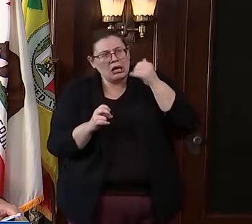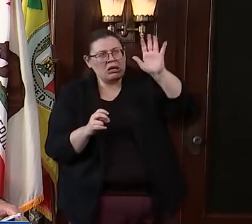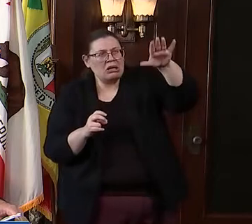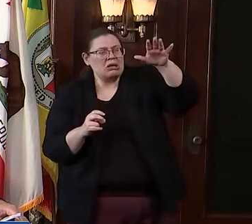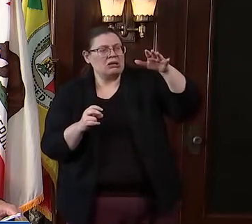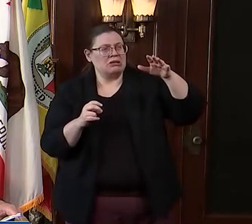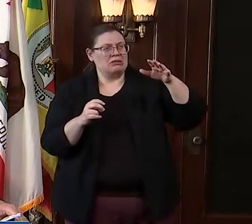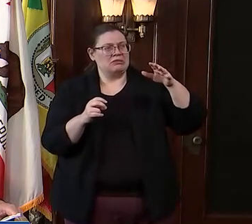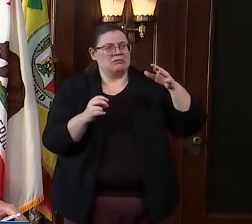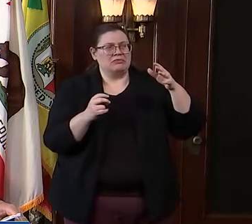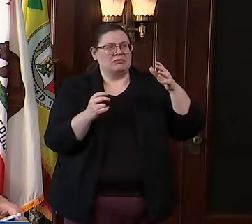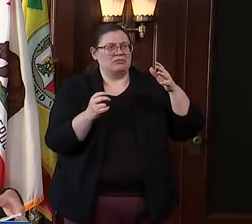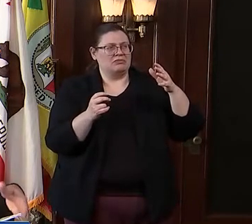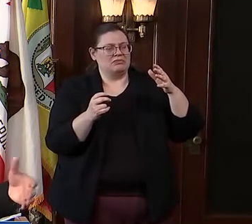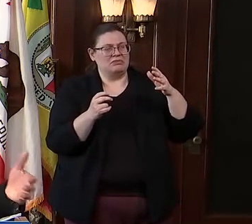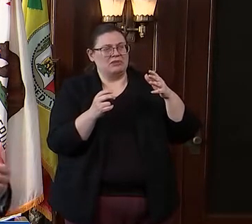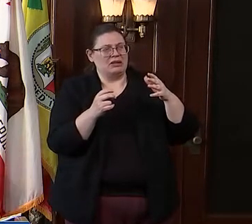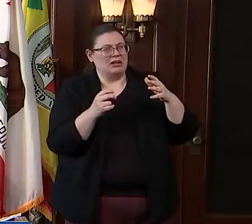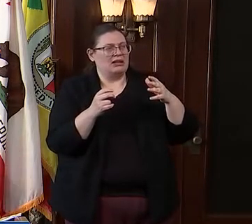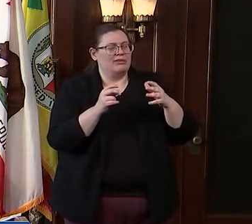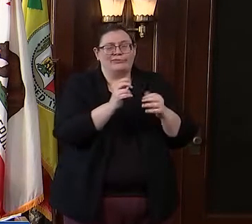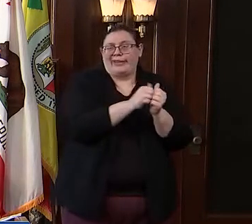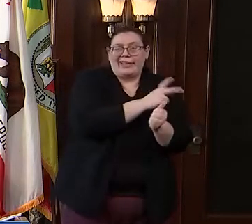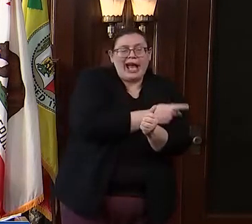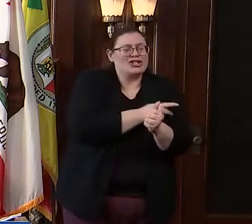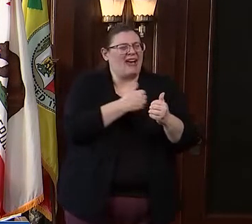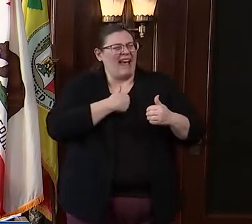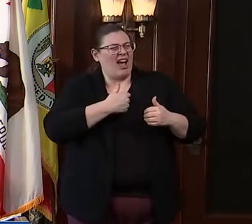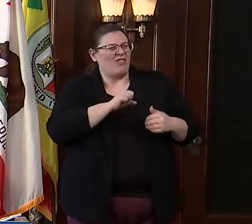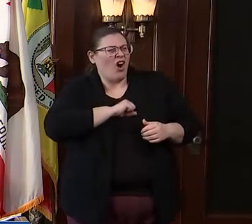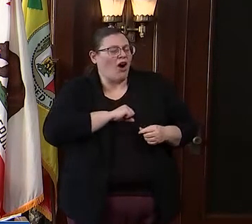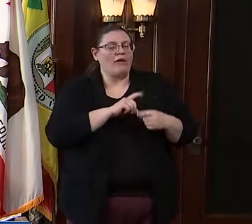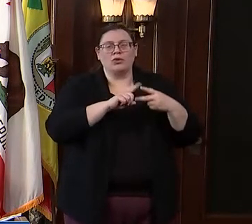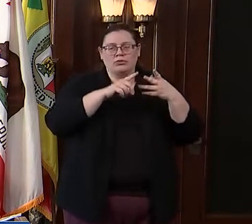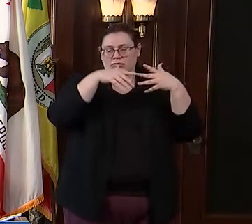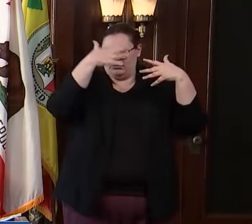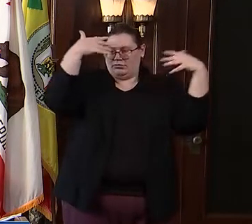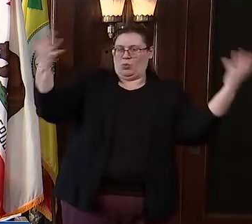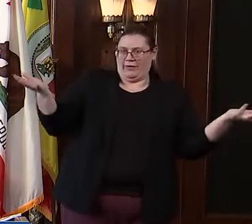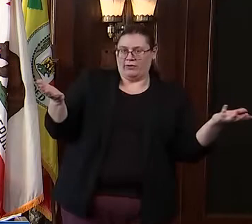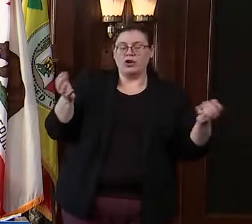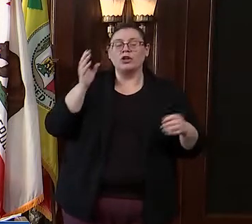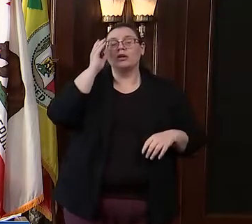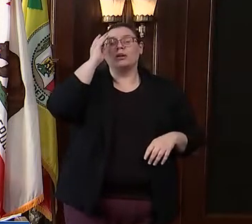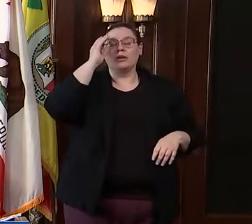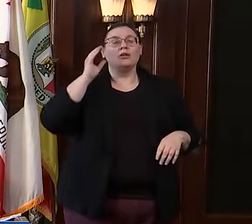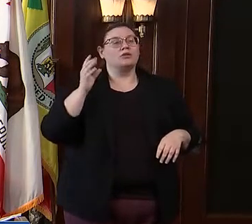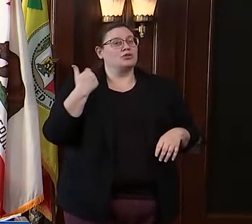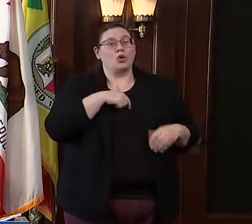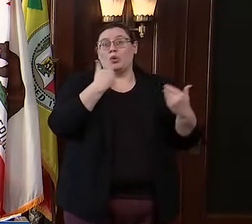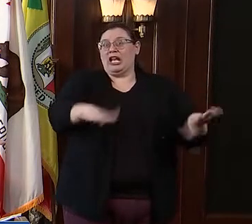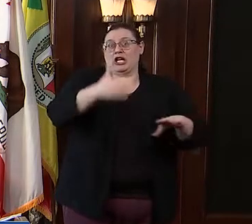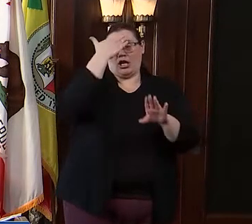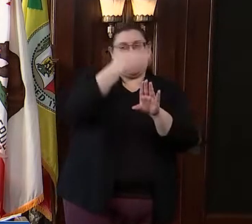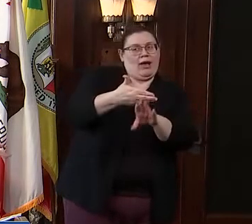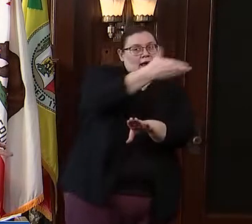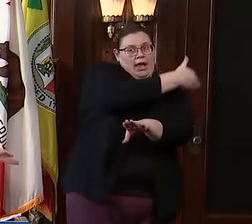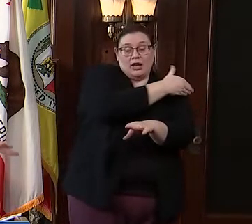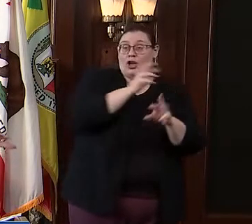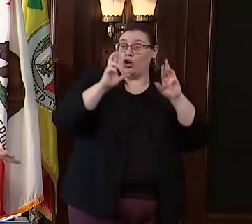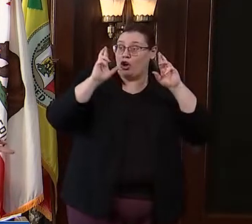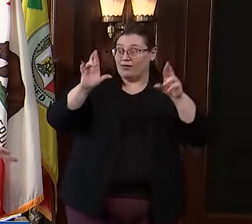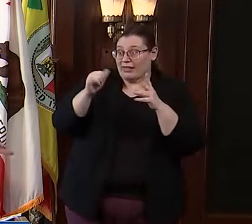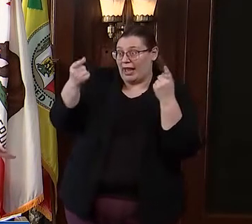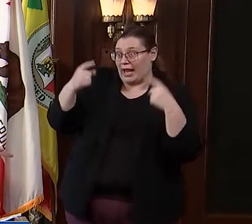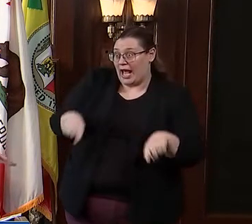medical systems, whether it's Kaiser or some of our other medical systems. So we know long ahead, hopefully at those moments when we